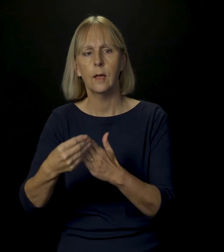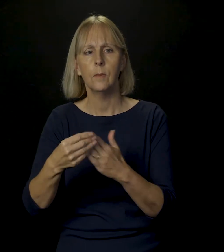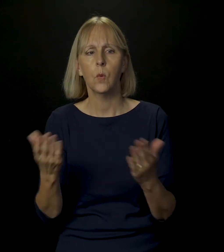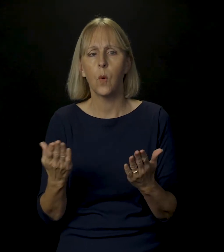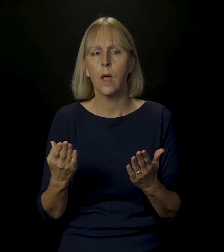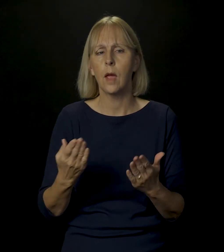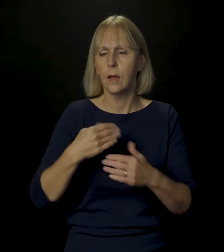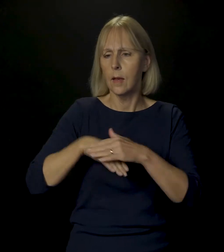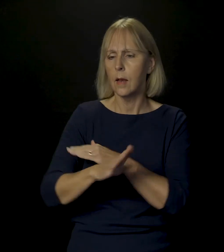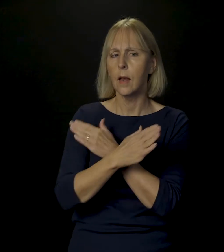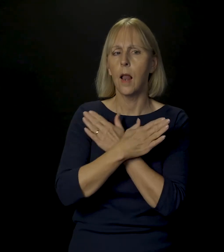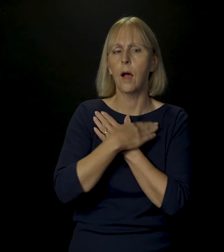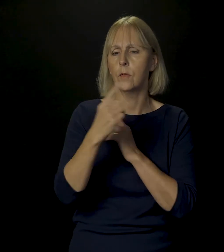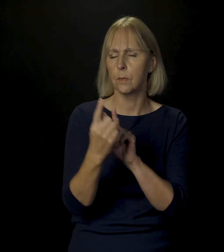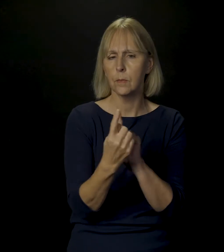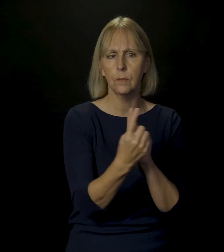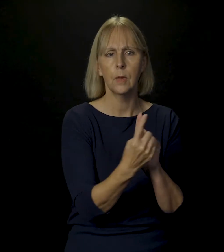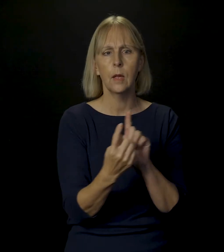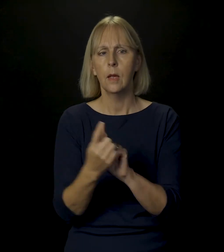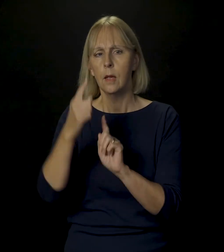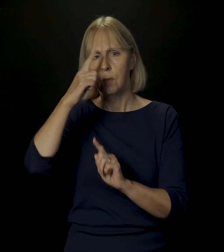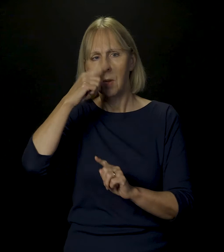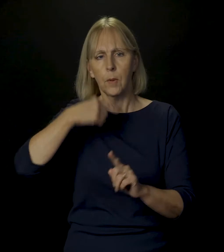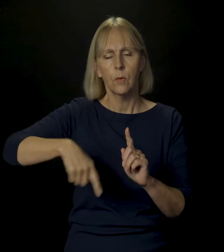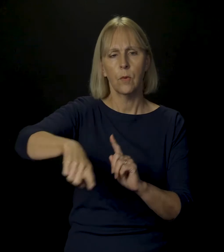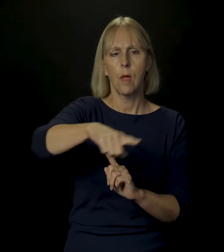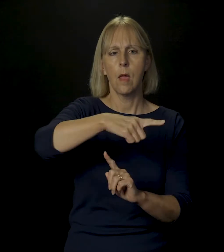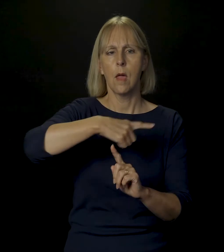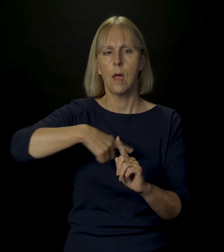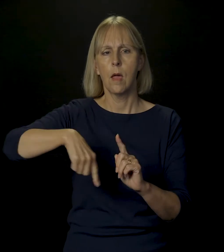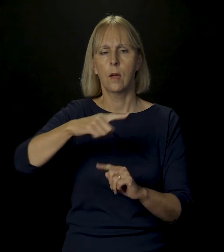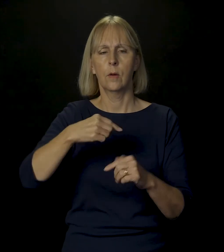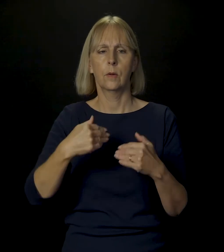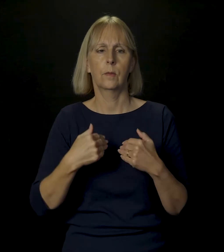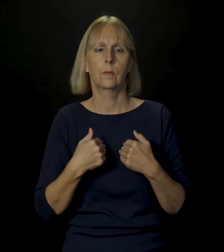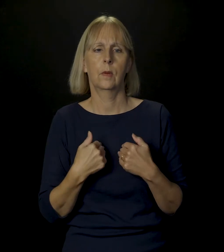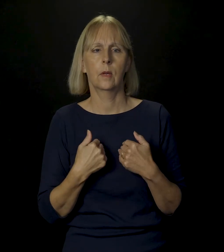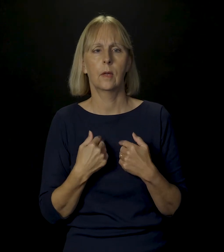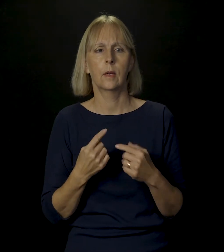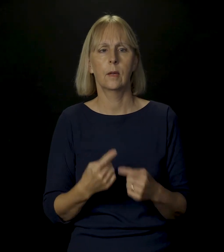In Your Love To Those Around Me